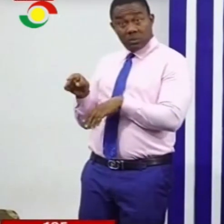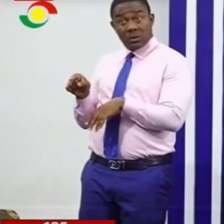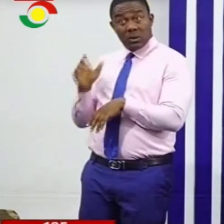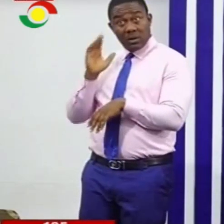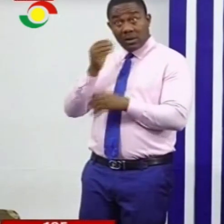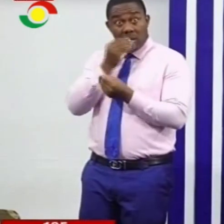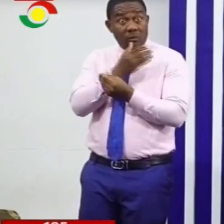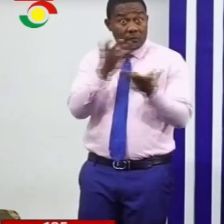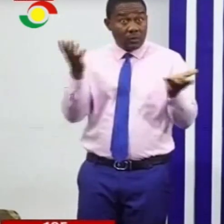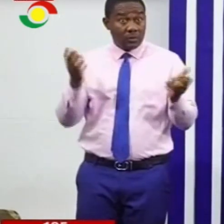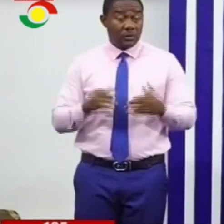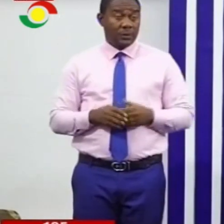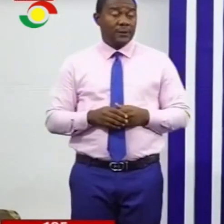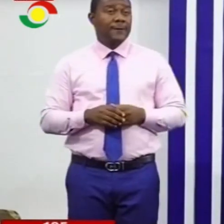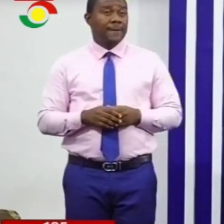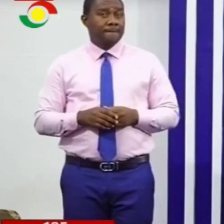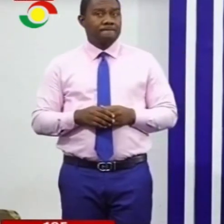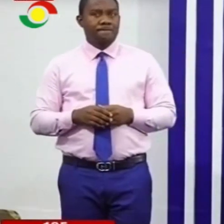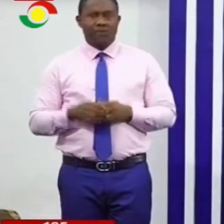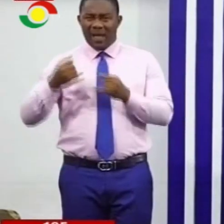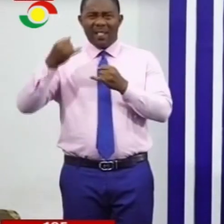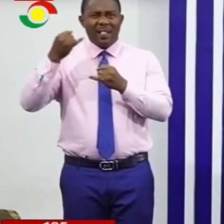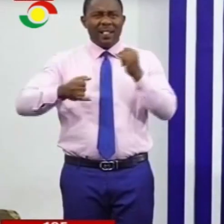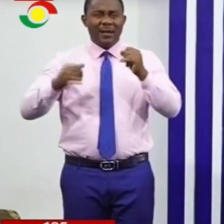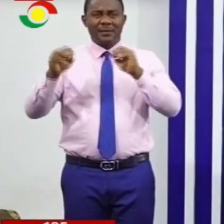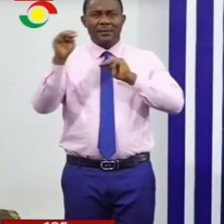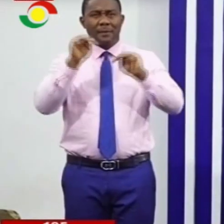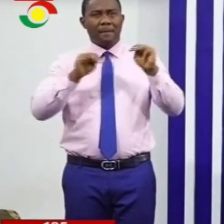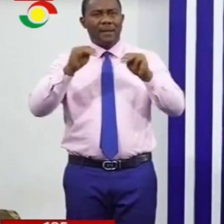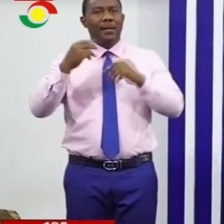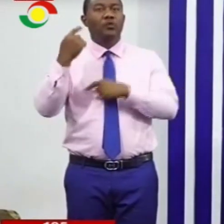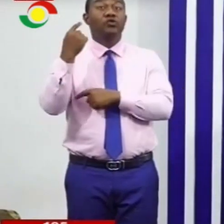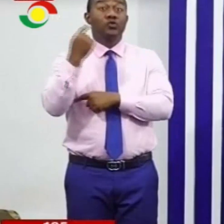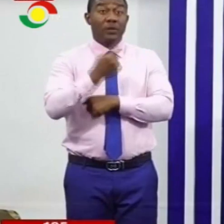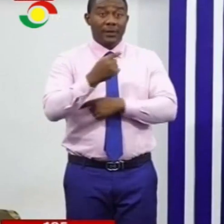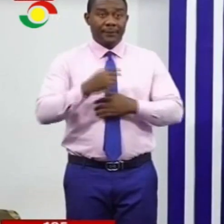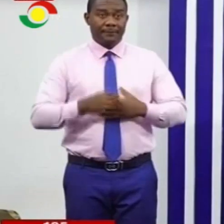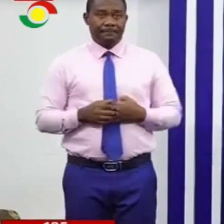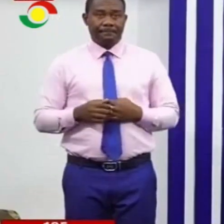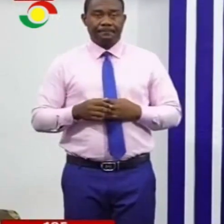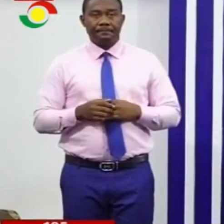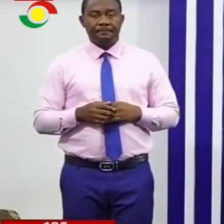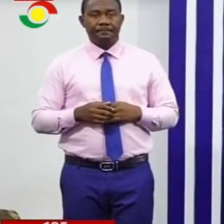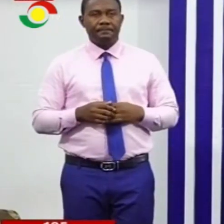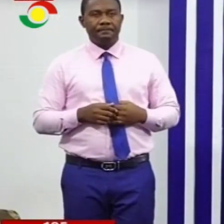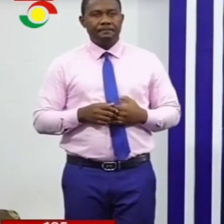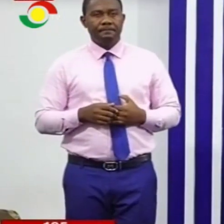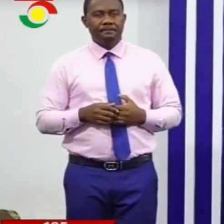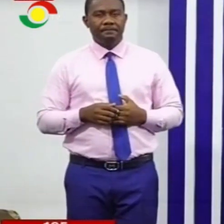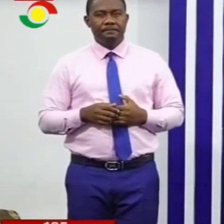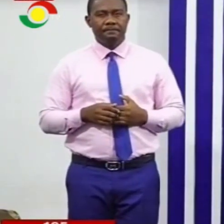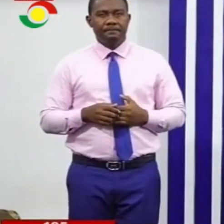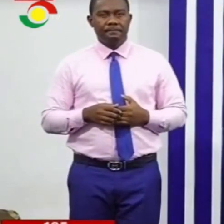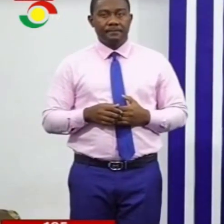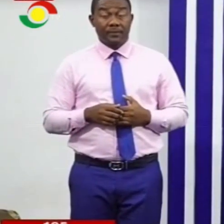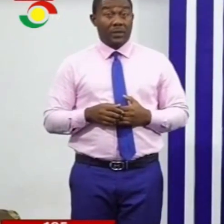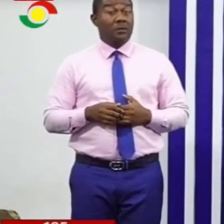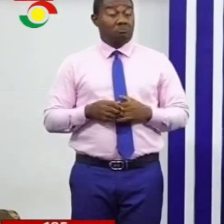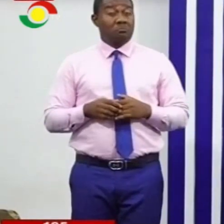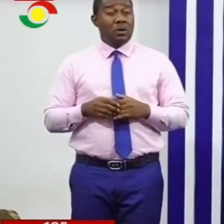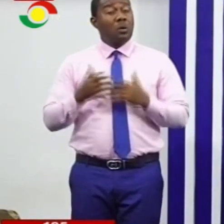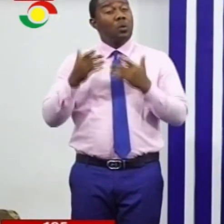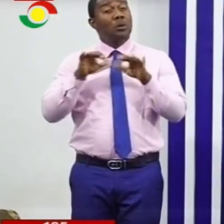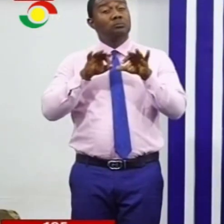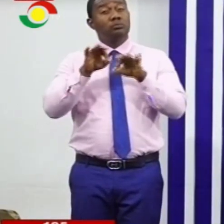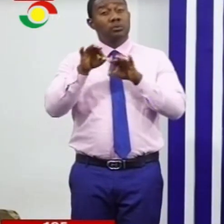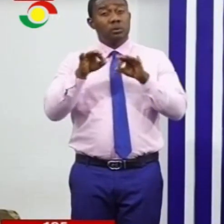so ate. I want to quickly go to the last matter for this morning's brief. To facilitate clarity in